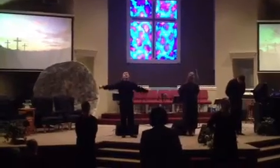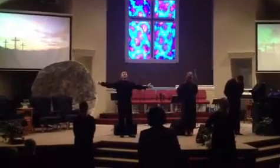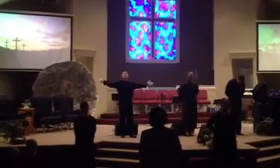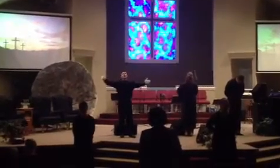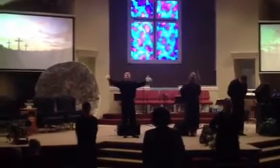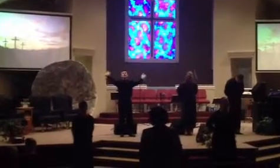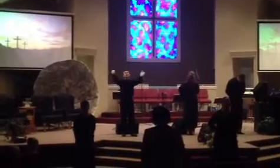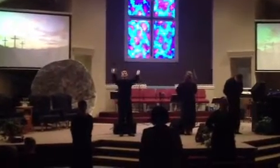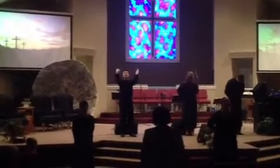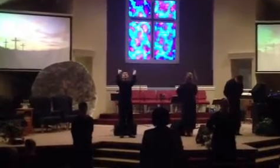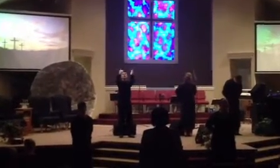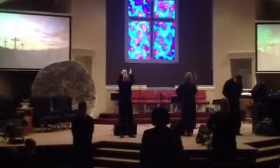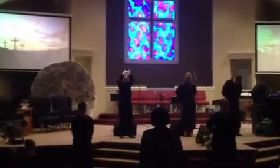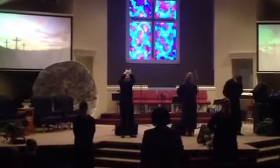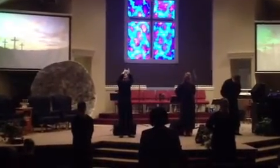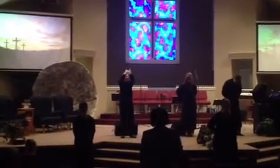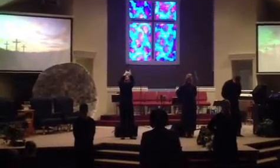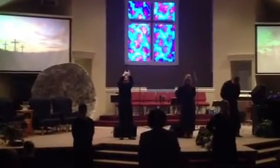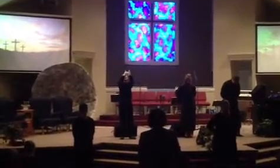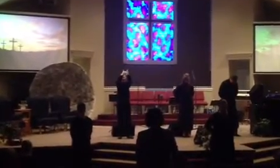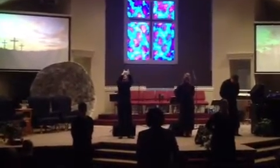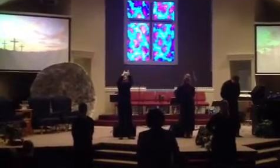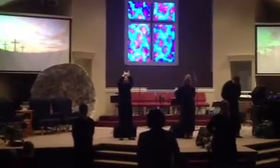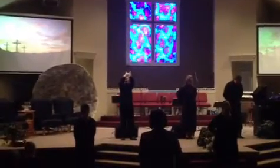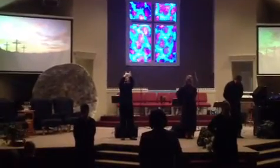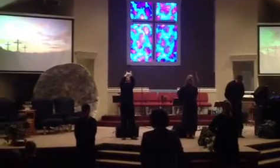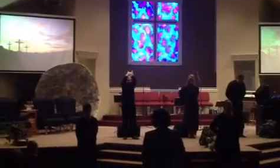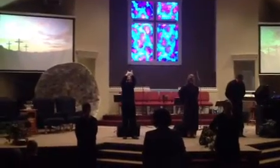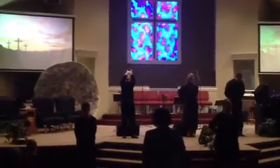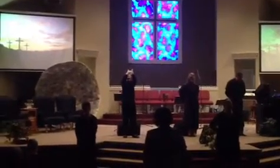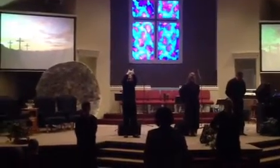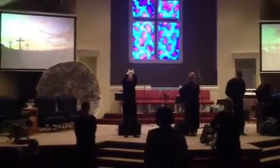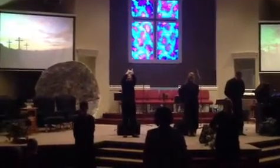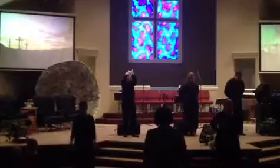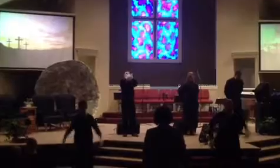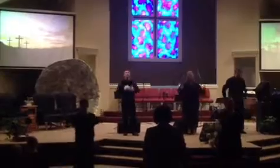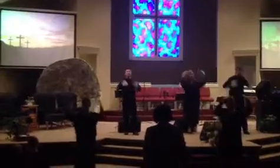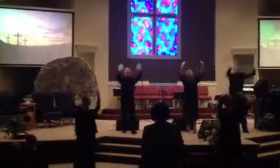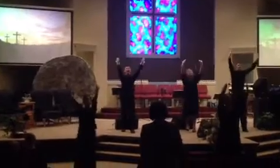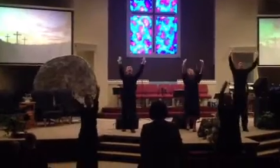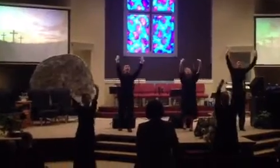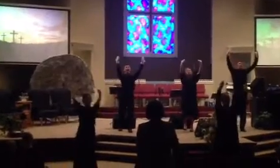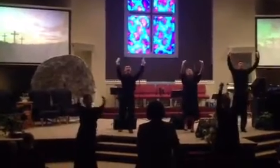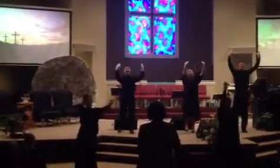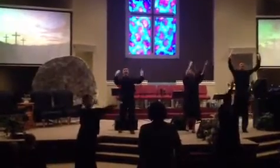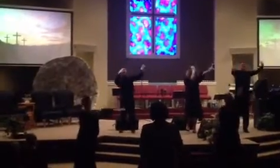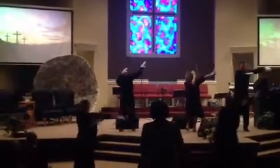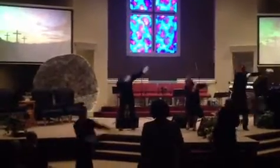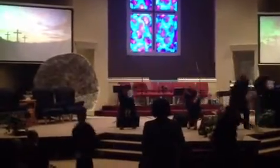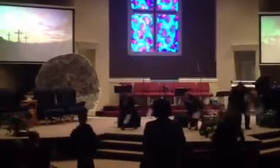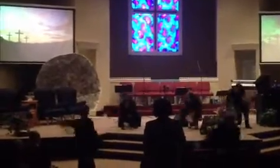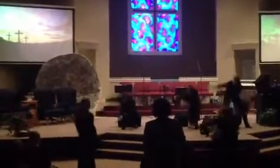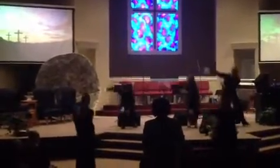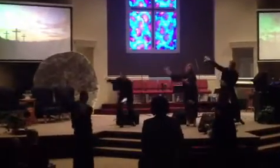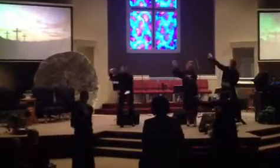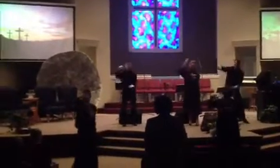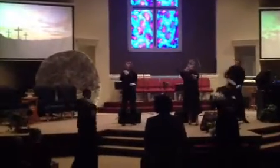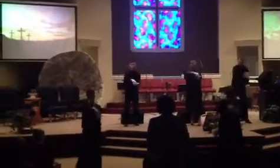holy. All I can do is